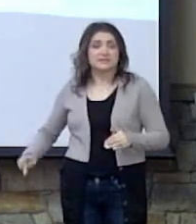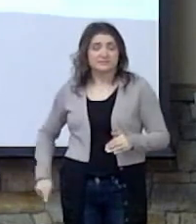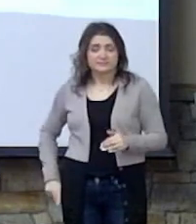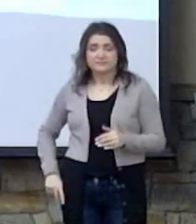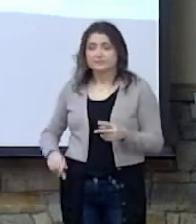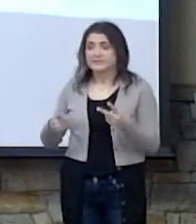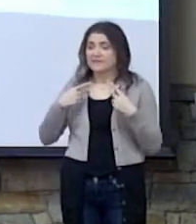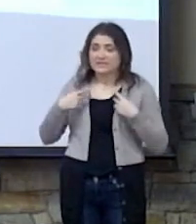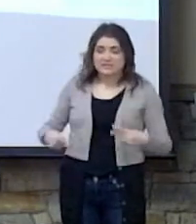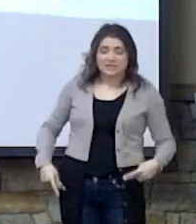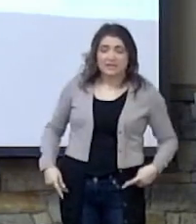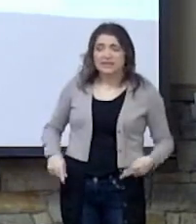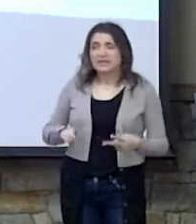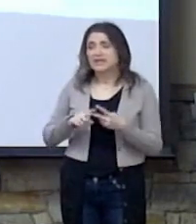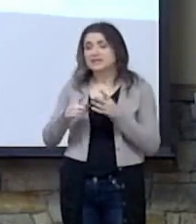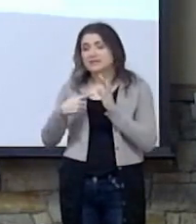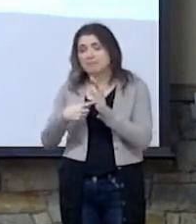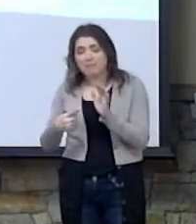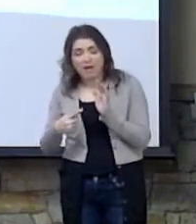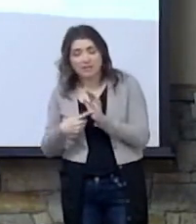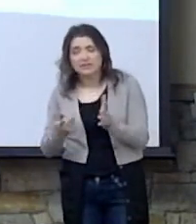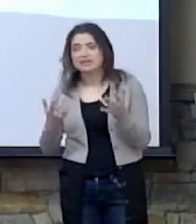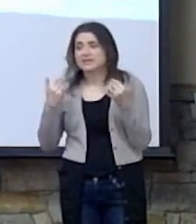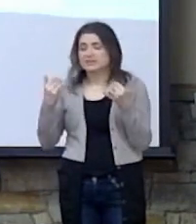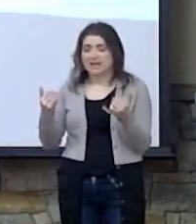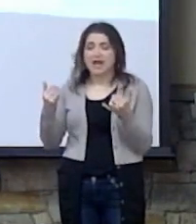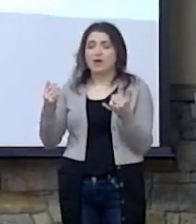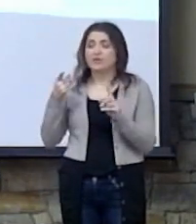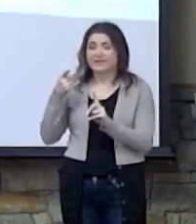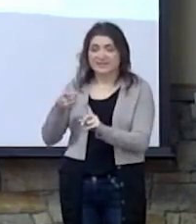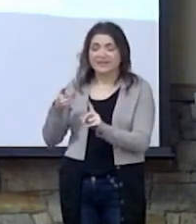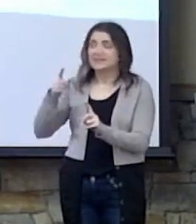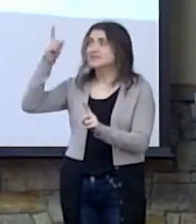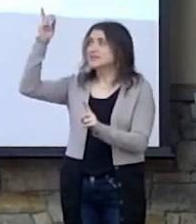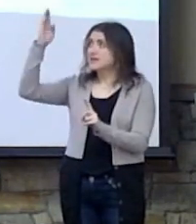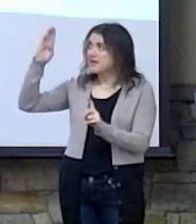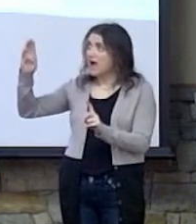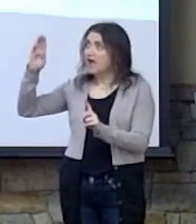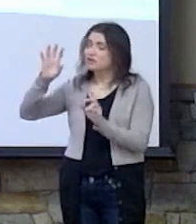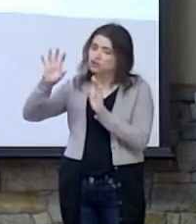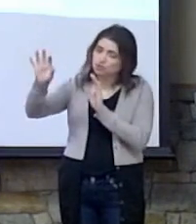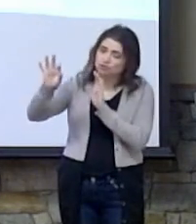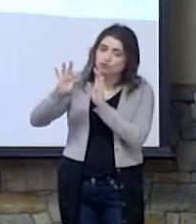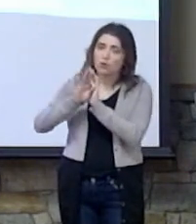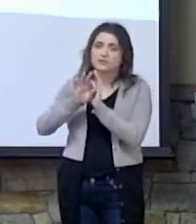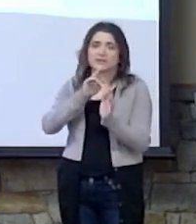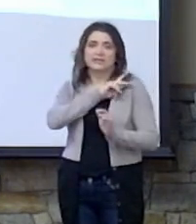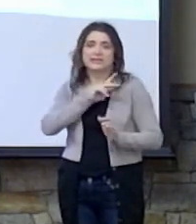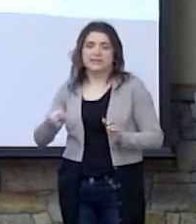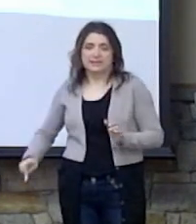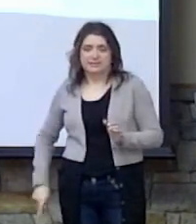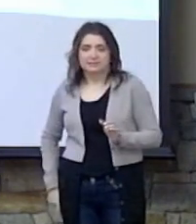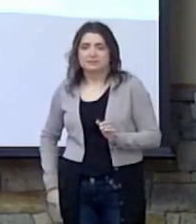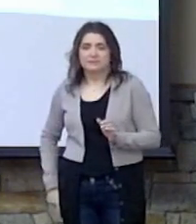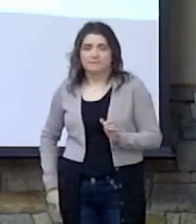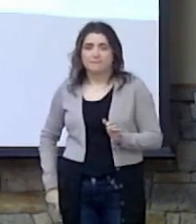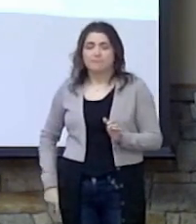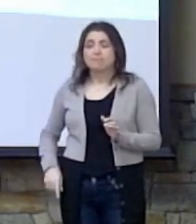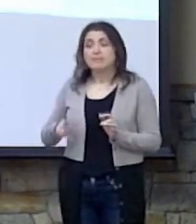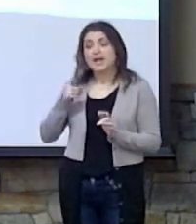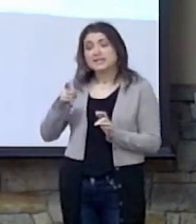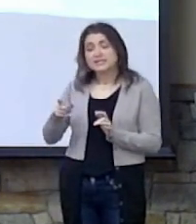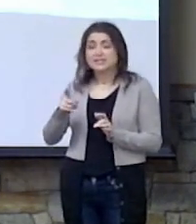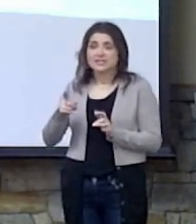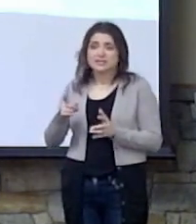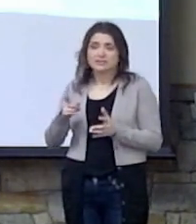Physically, symbolically, he is now in every way God's chosen king of the nation of Israel. And he is actually what we